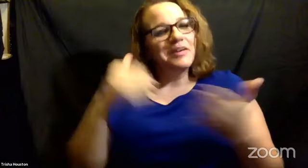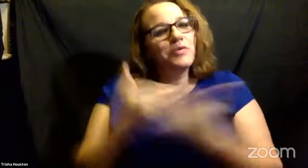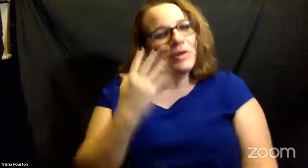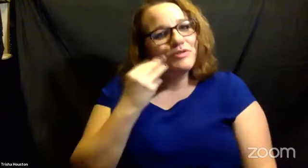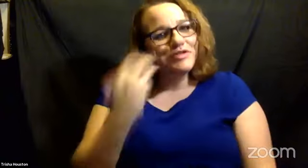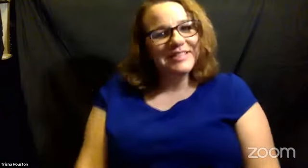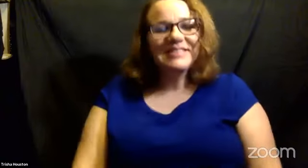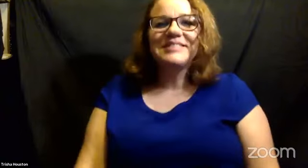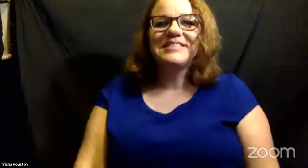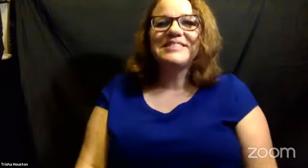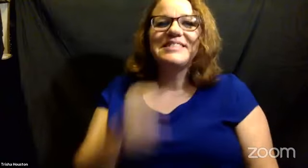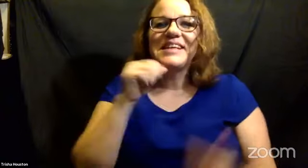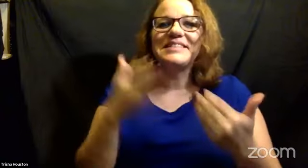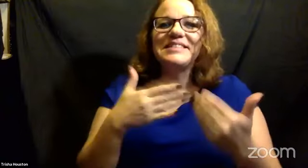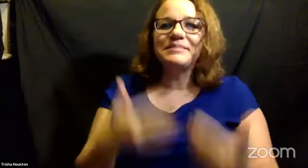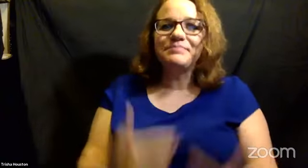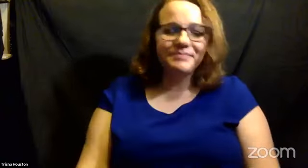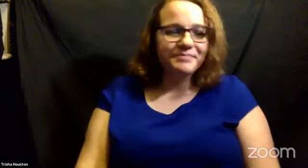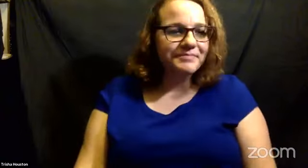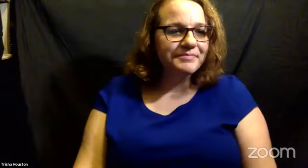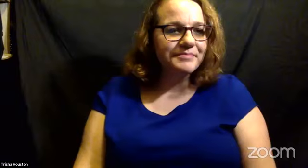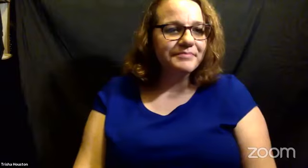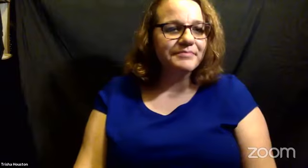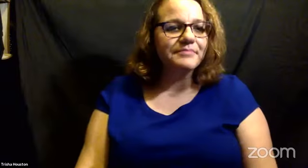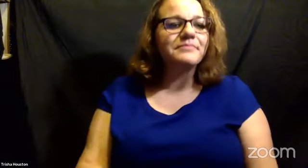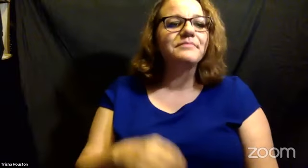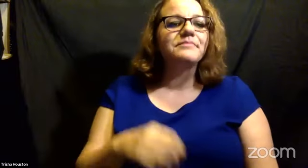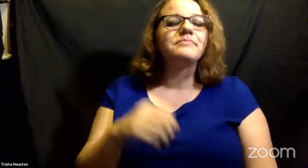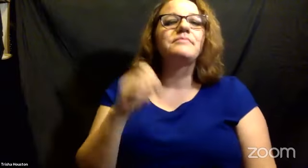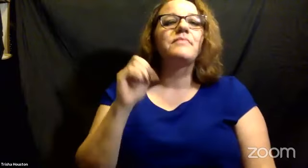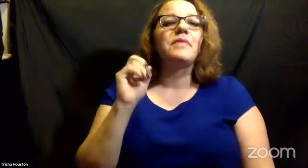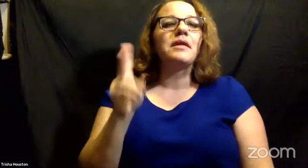have not covered yet, so it's a new experience for everybody and not an easy process.